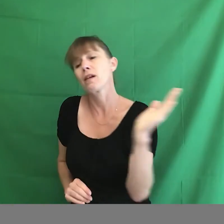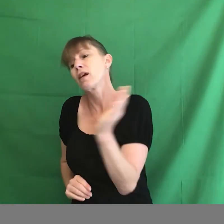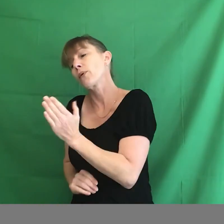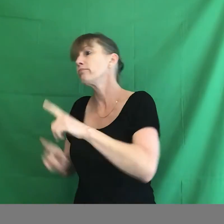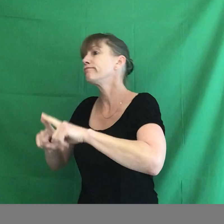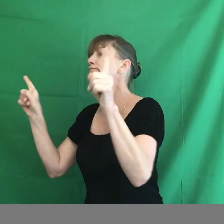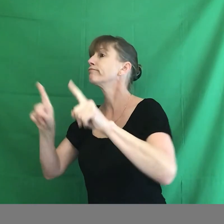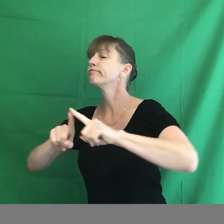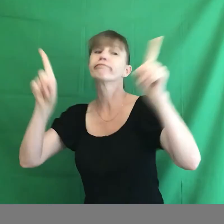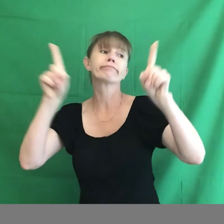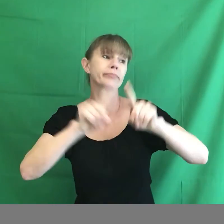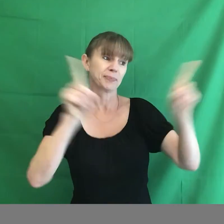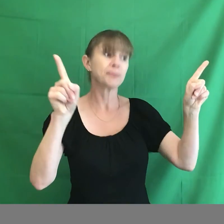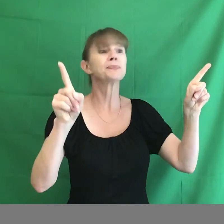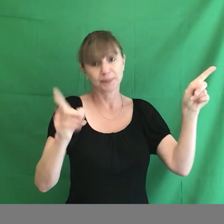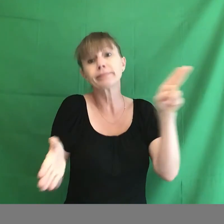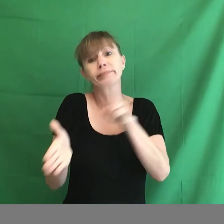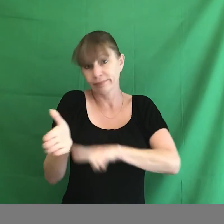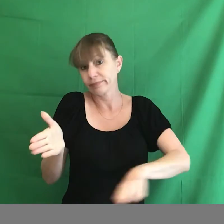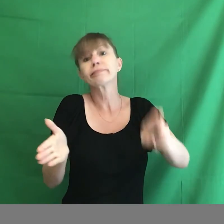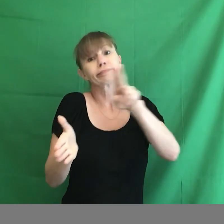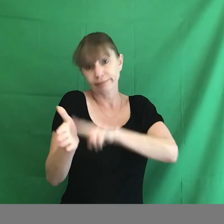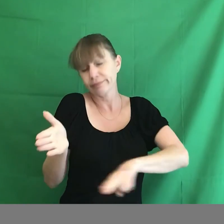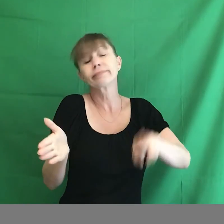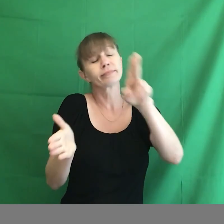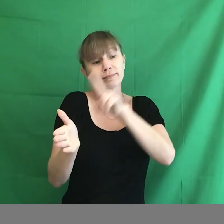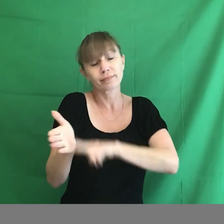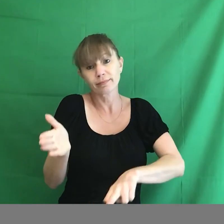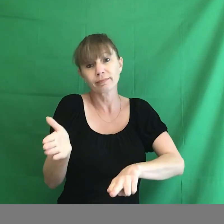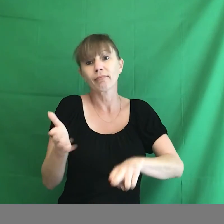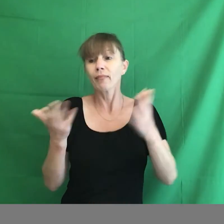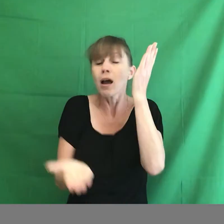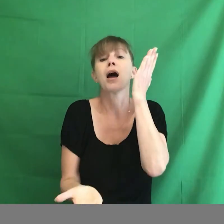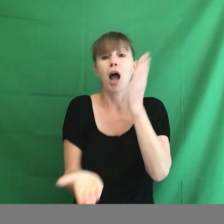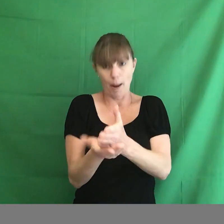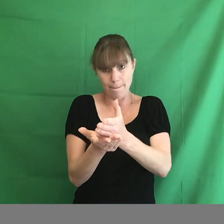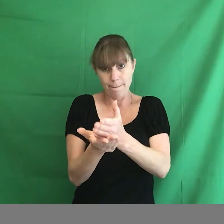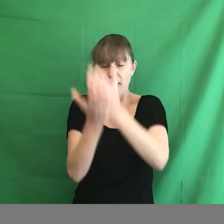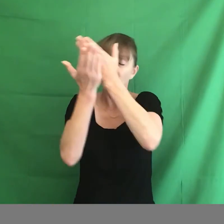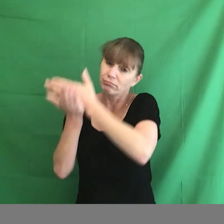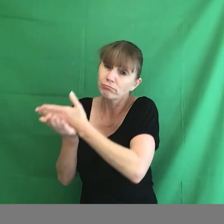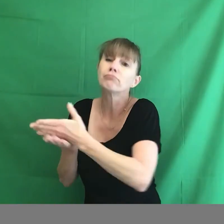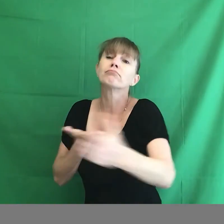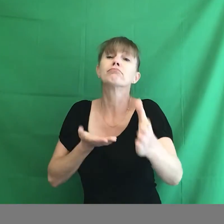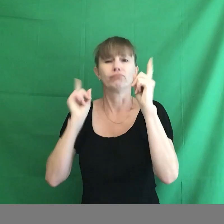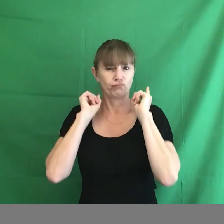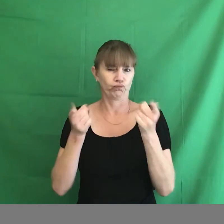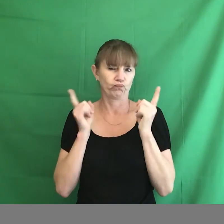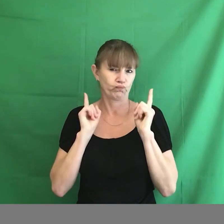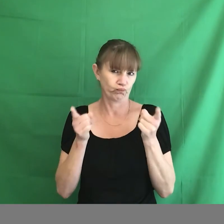Everyone is different, it's a natural state, it's a fact, it's plain